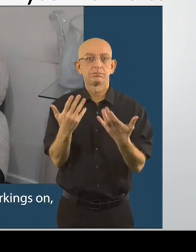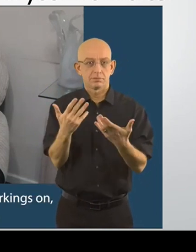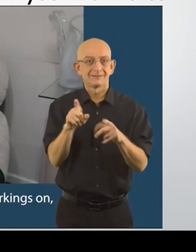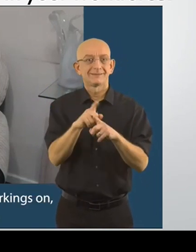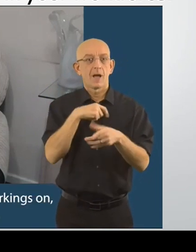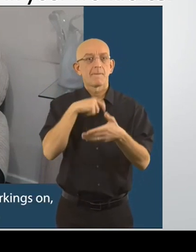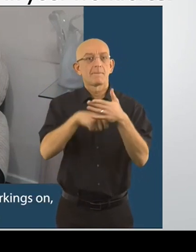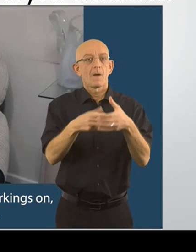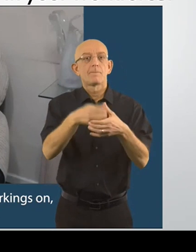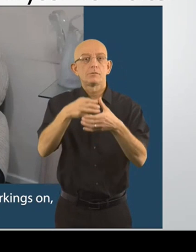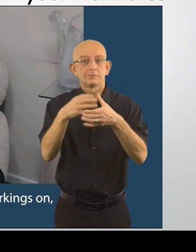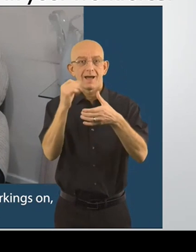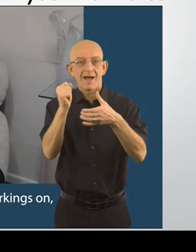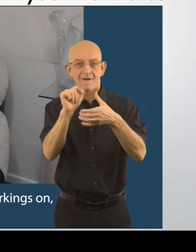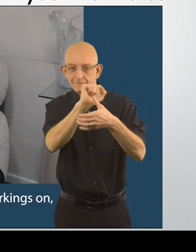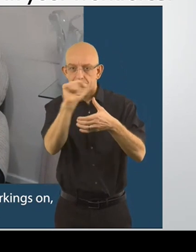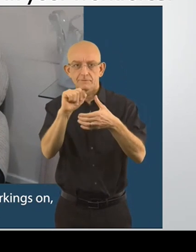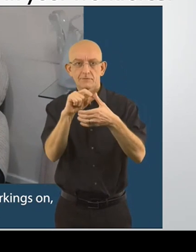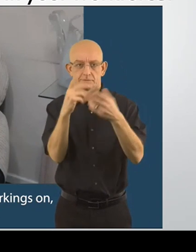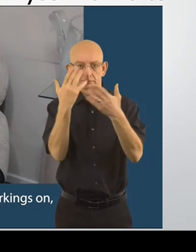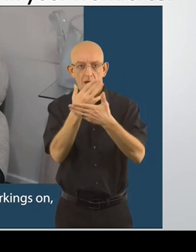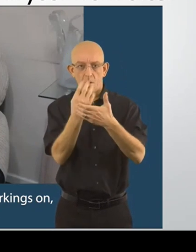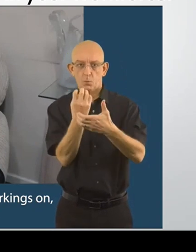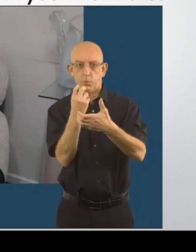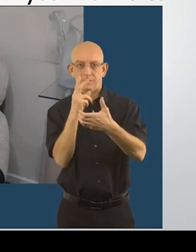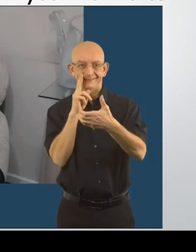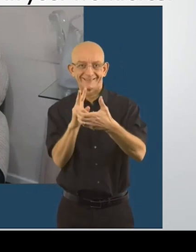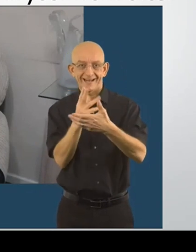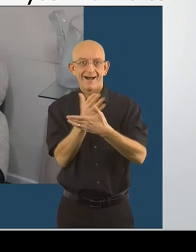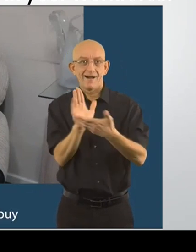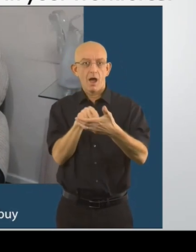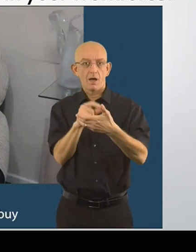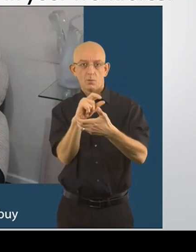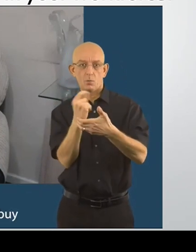bottles that have got quite dark markings on so I can see the measurements.